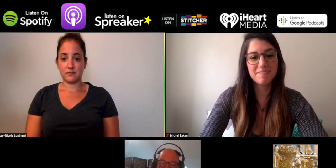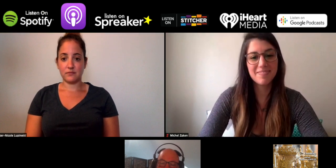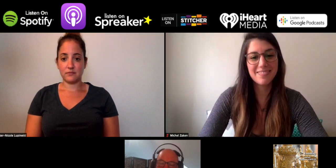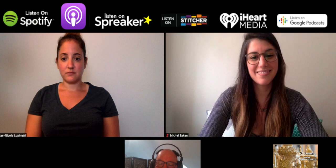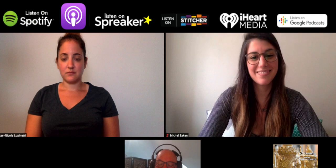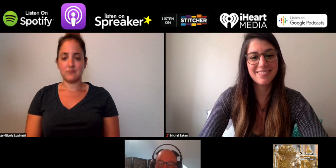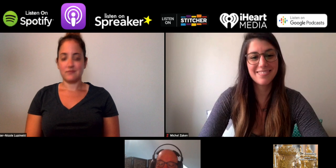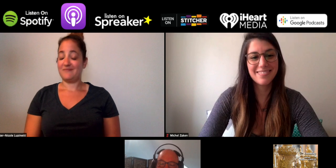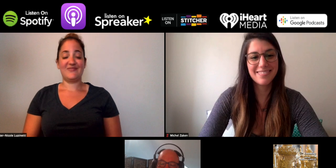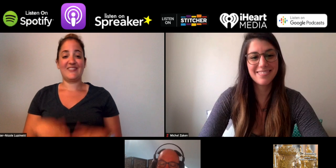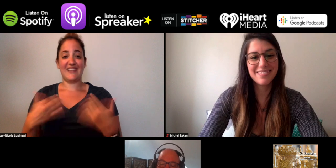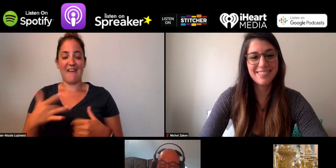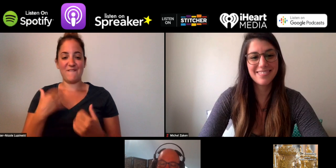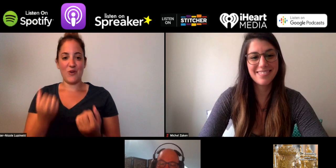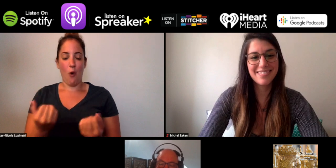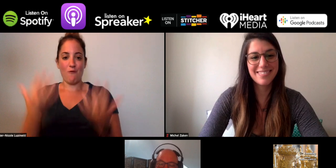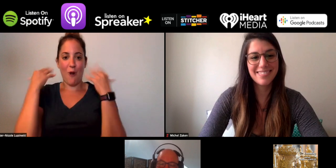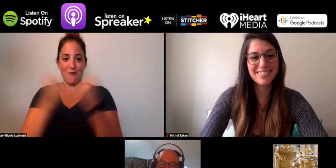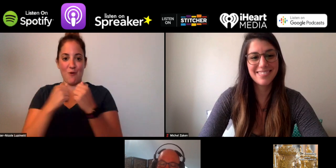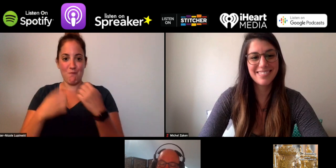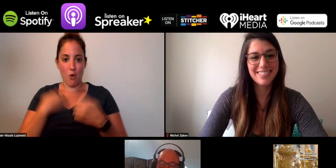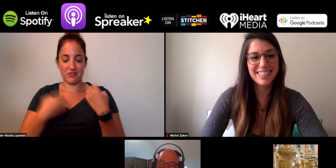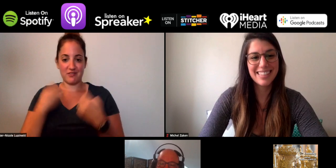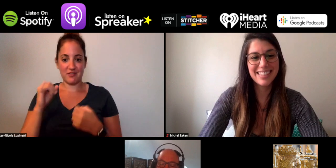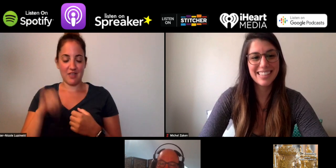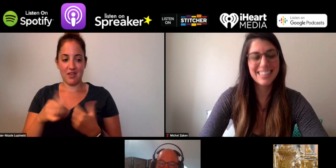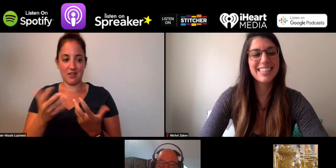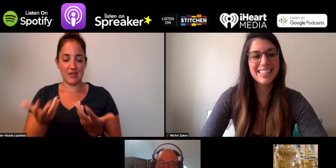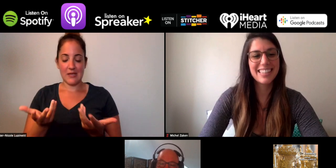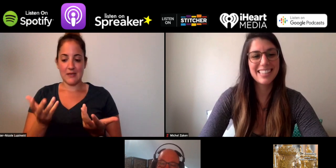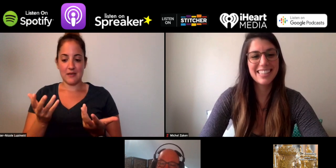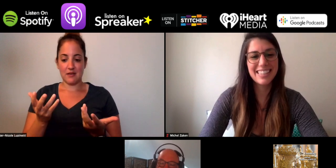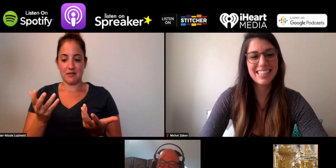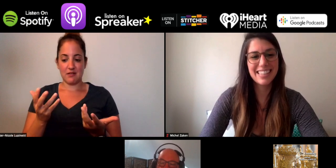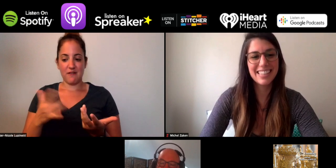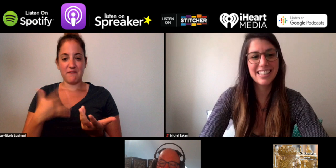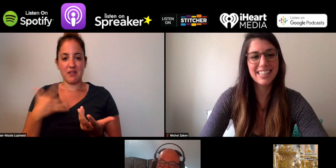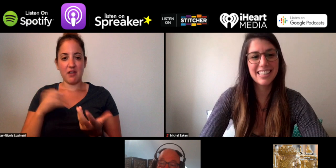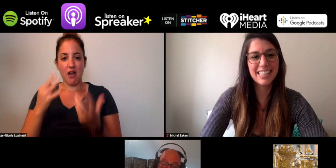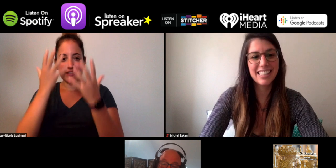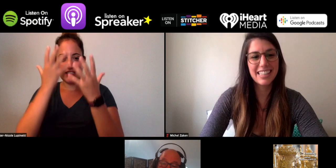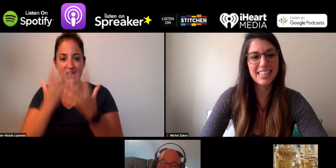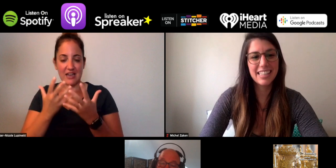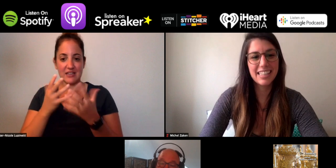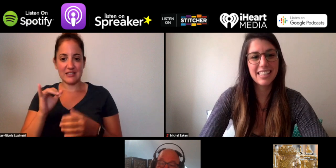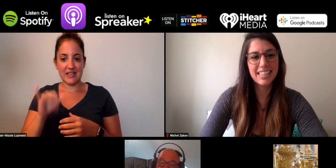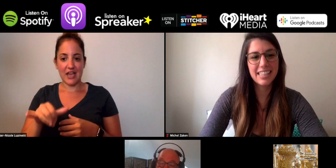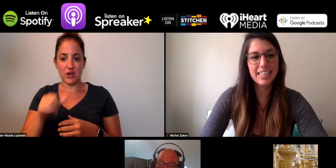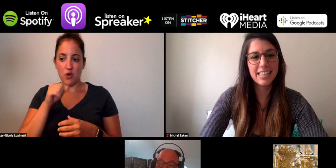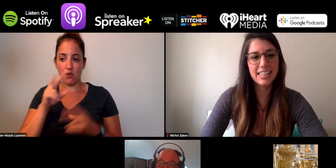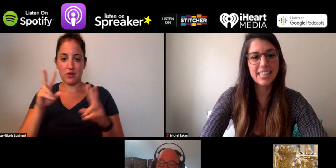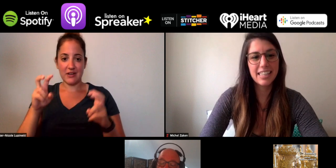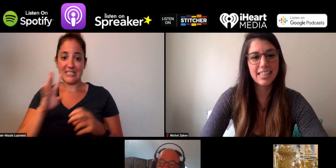I'm kind of overwhelmed with emotion there. The sense of sadness that you don't speak the same language as